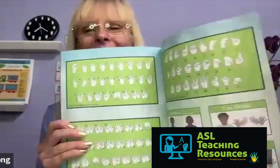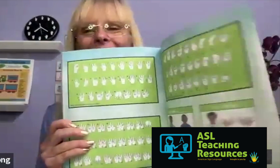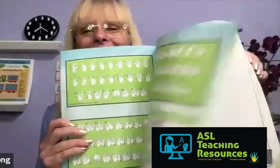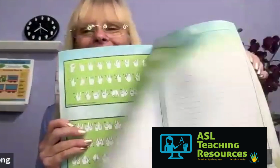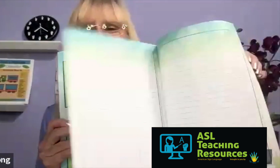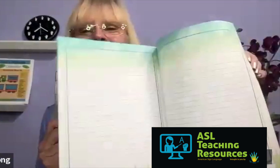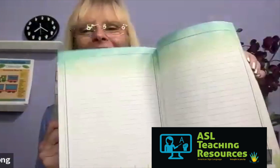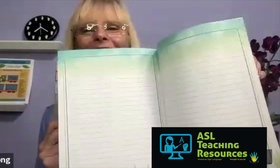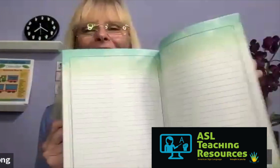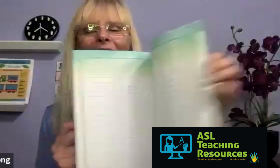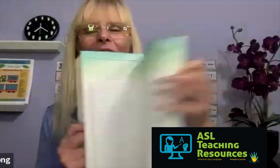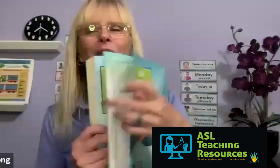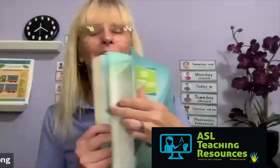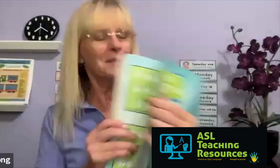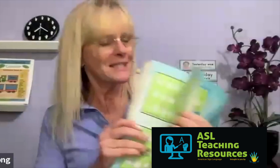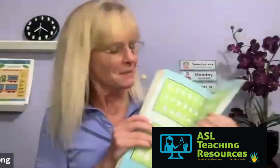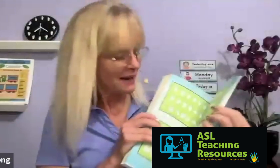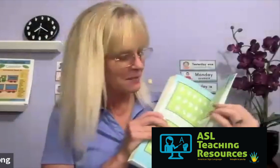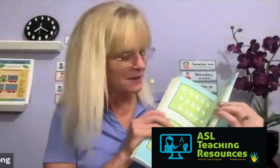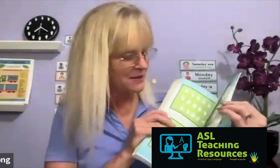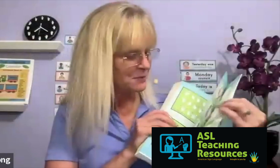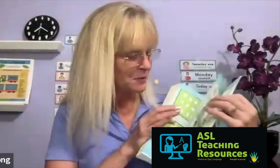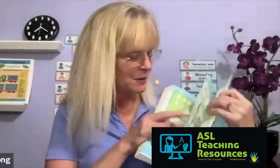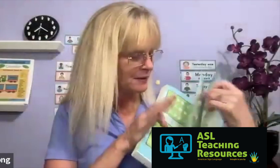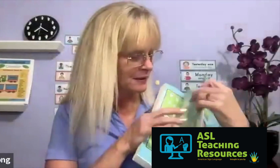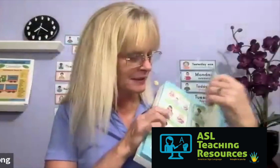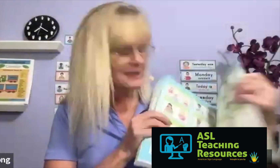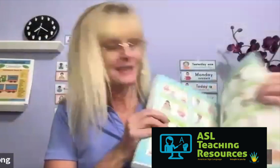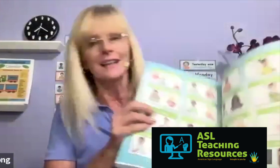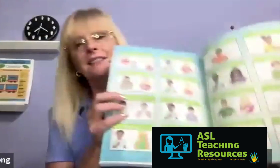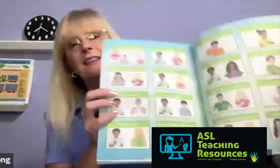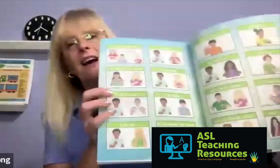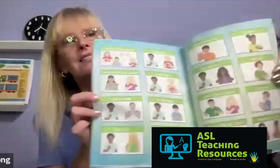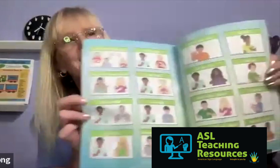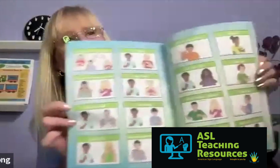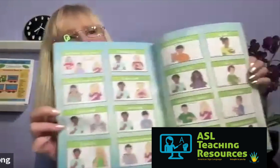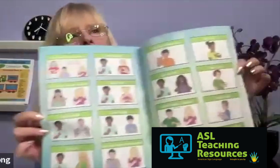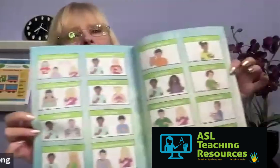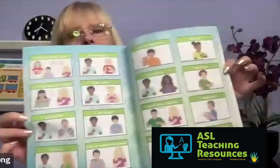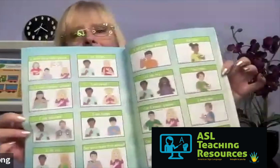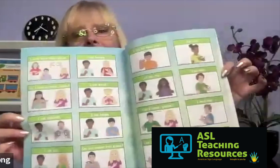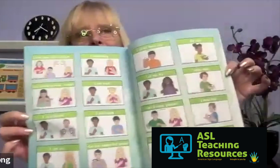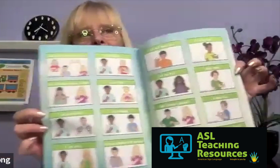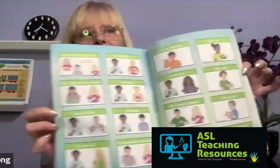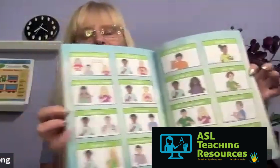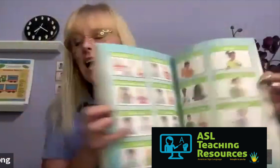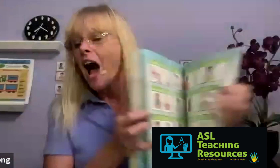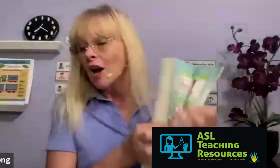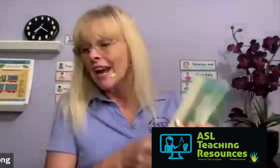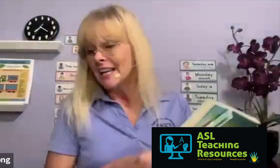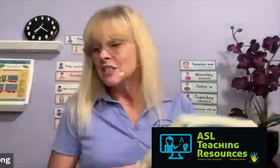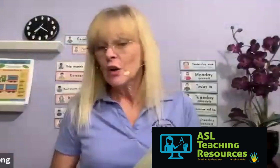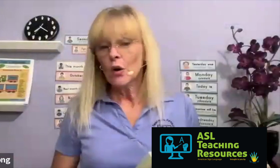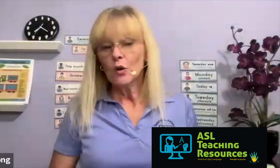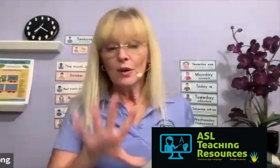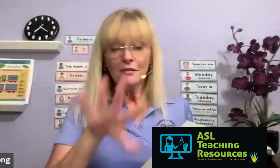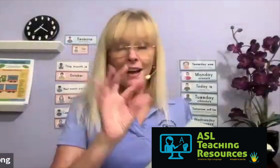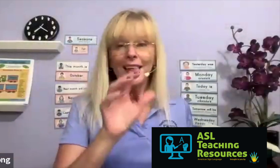Yes. Let me see back up here some more. Yes, conversation cards. Okay, so you can find that